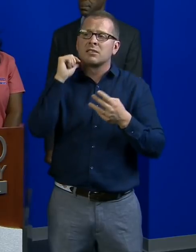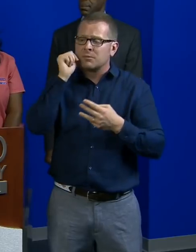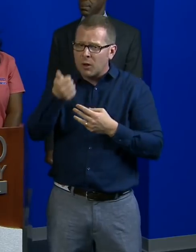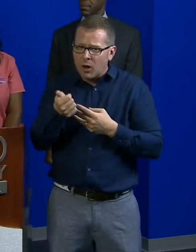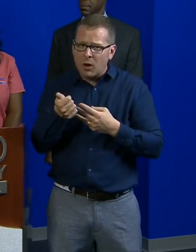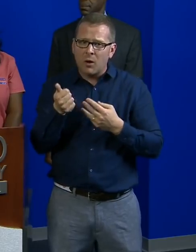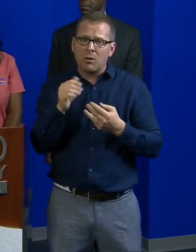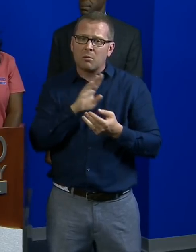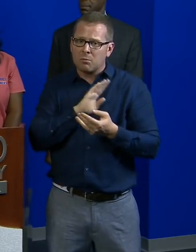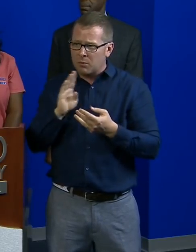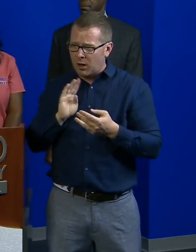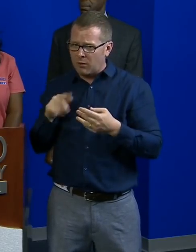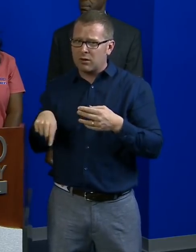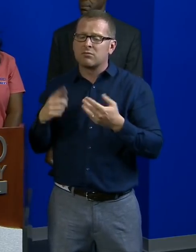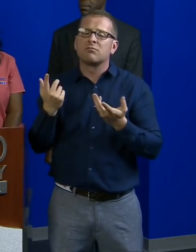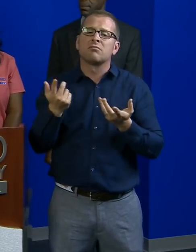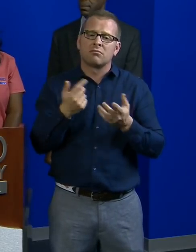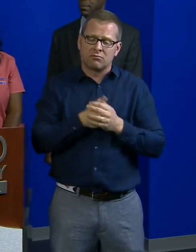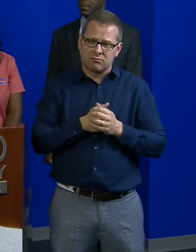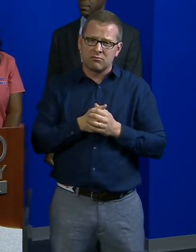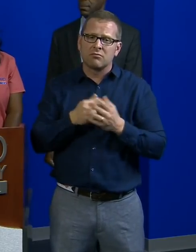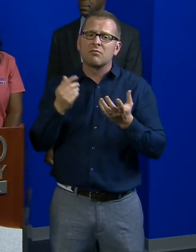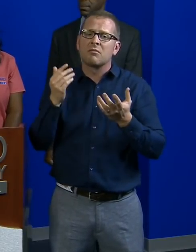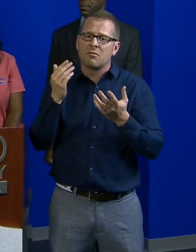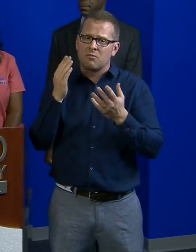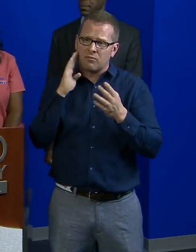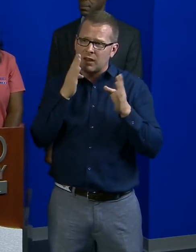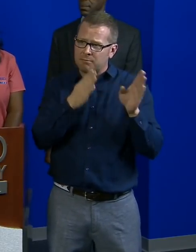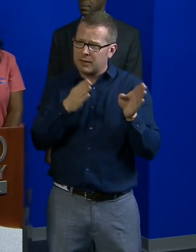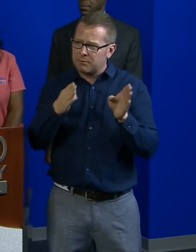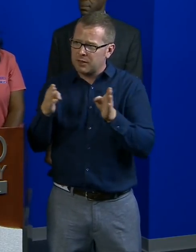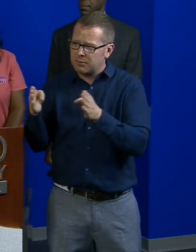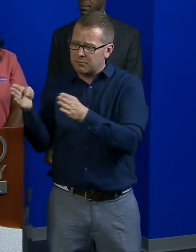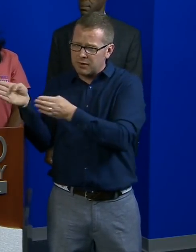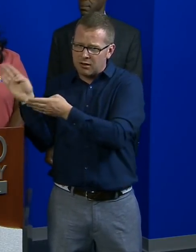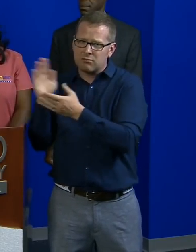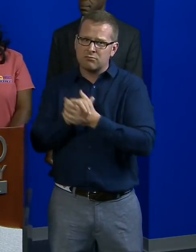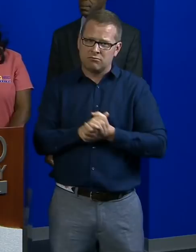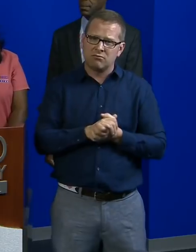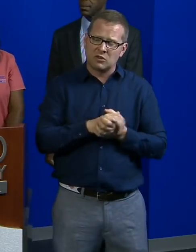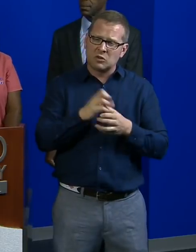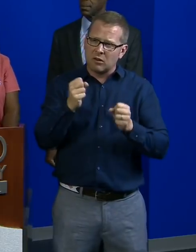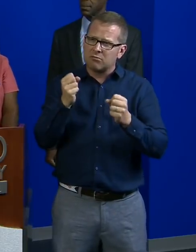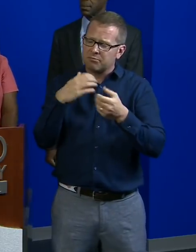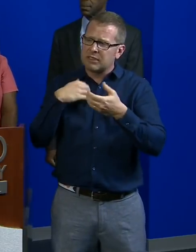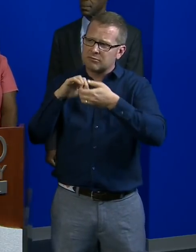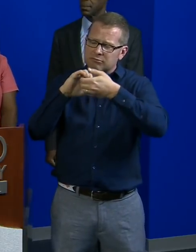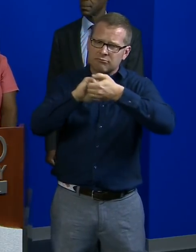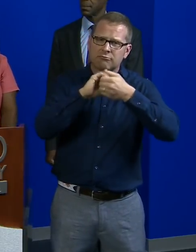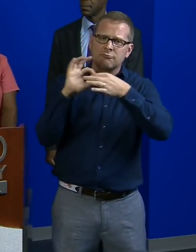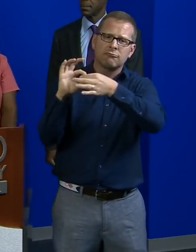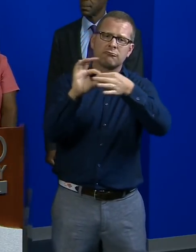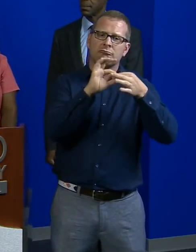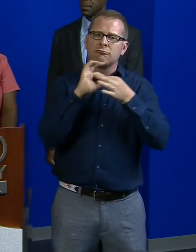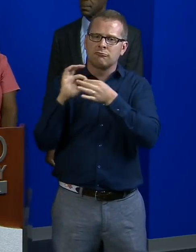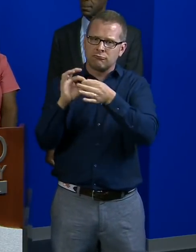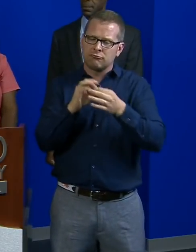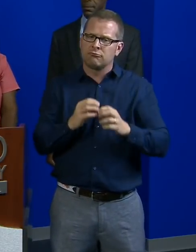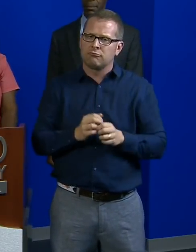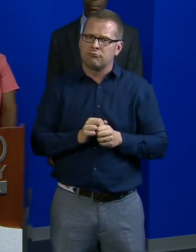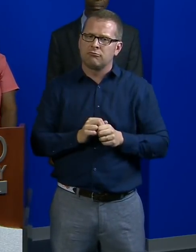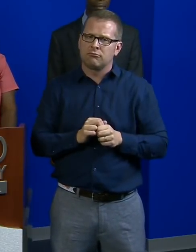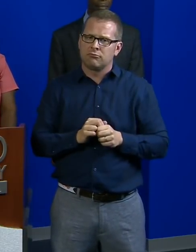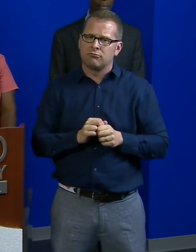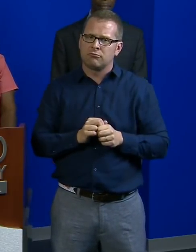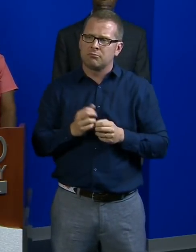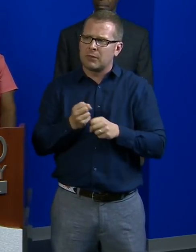will be implementing our mandatory evacuation order. However, we are strongly encouraging